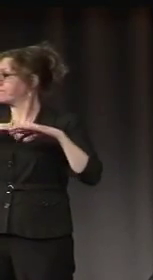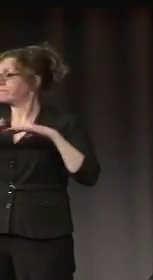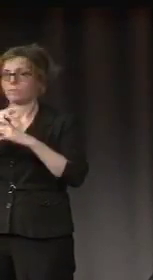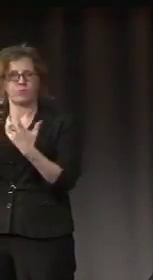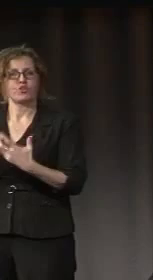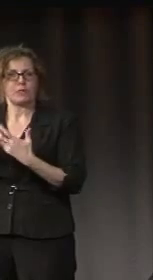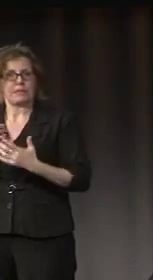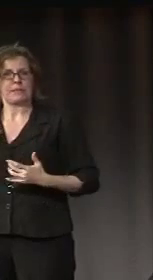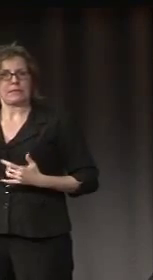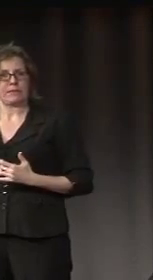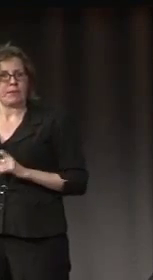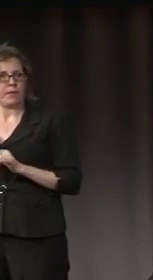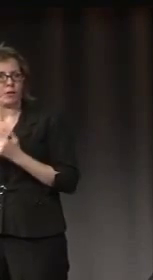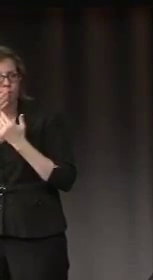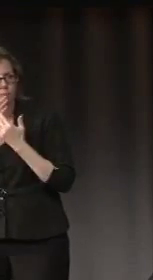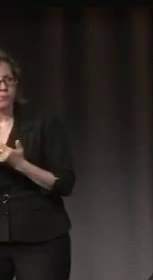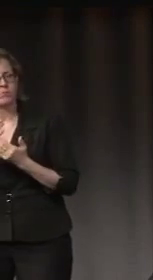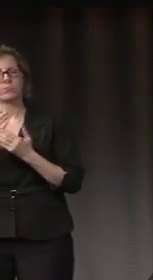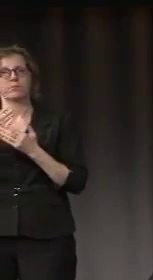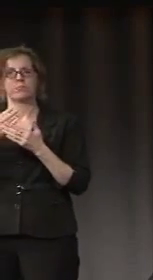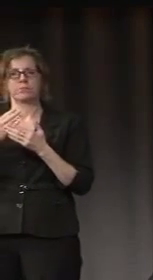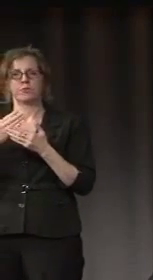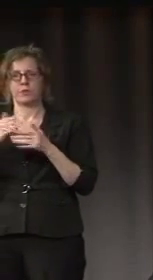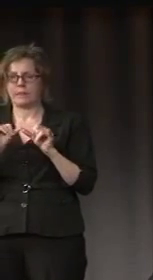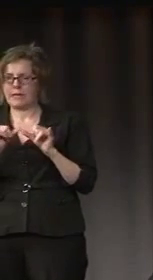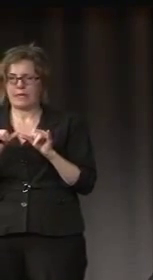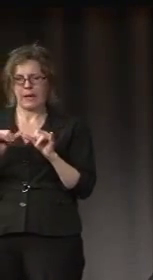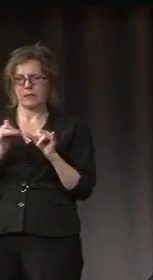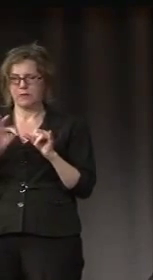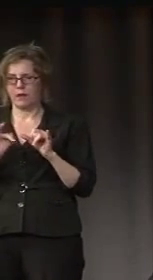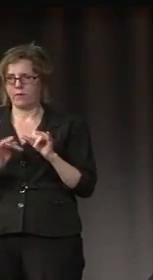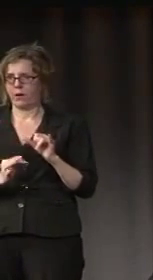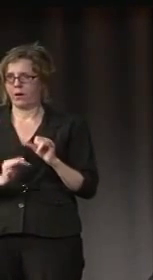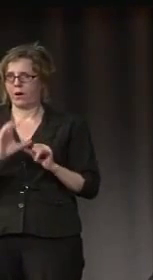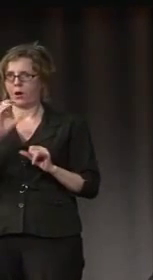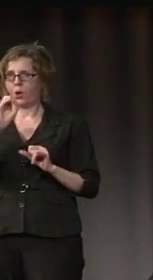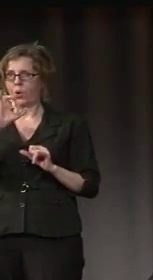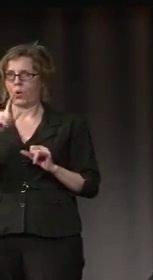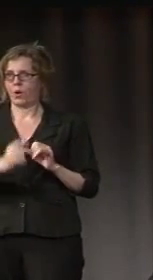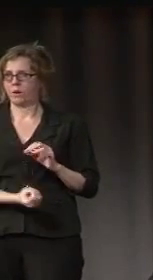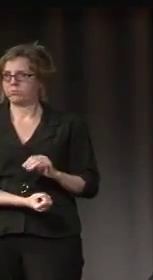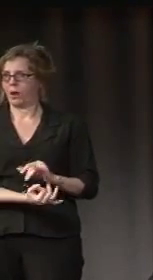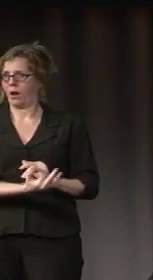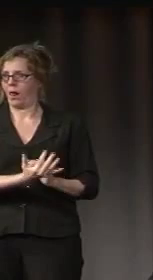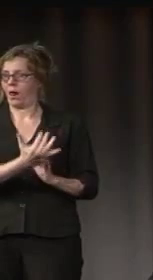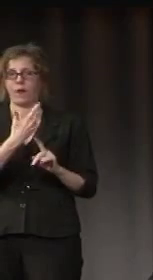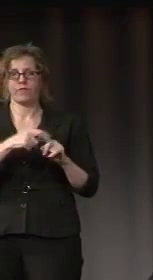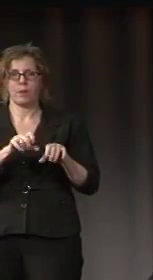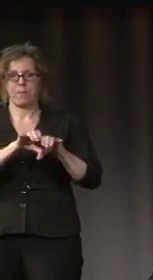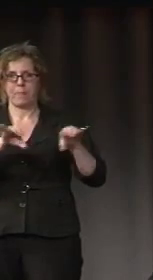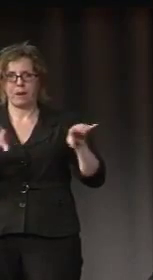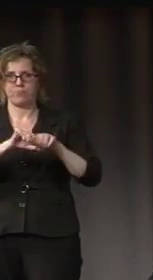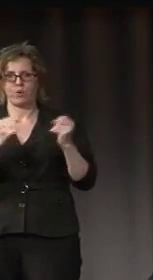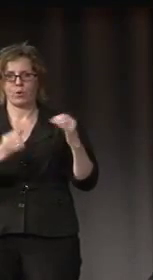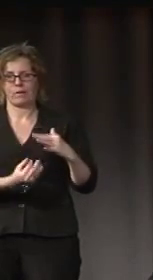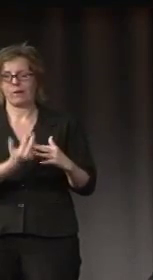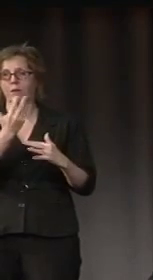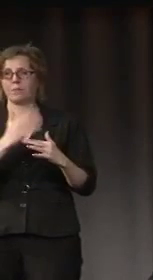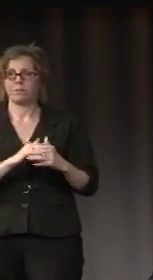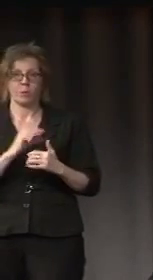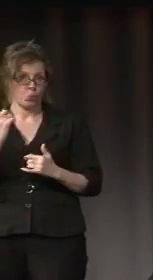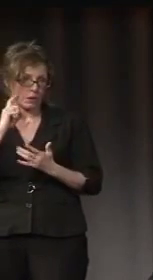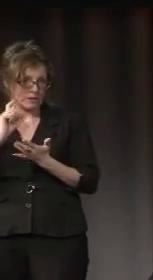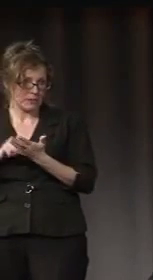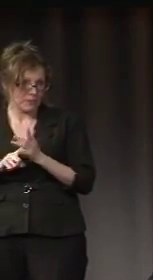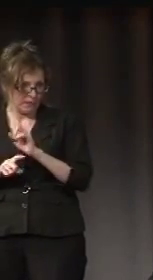of energy happening, oil flowing out of some broken pipe. The other kind of sensitivity